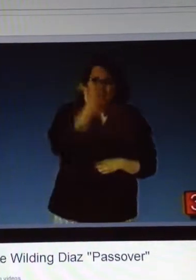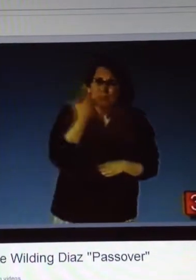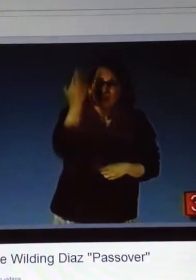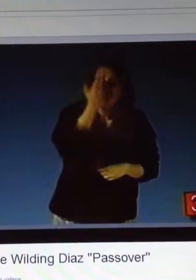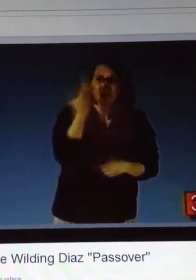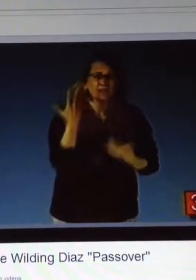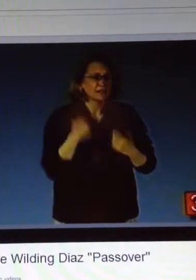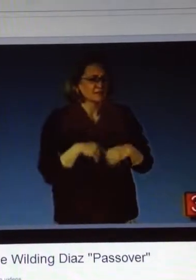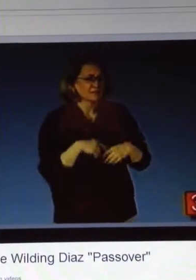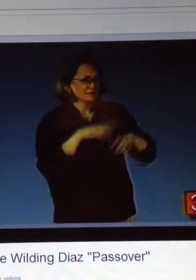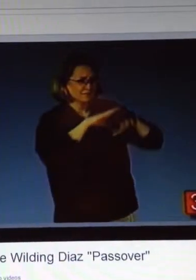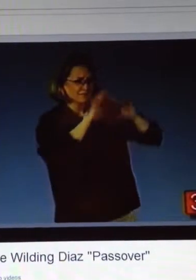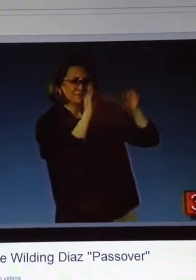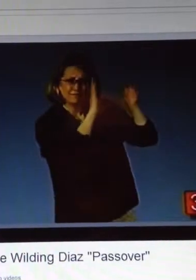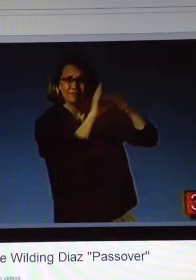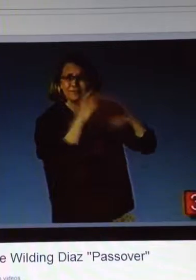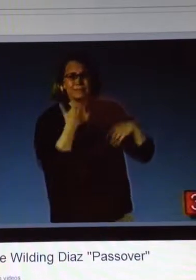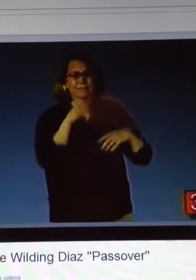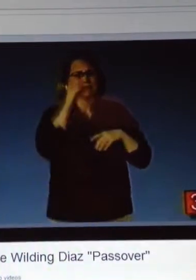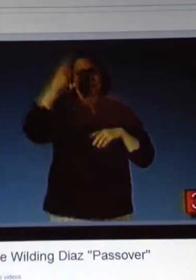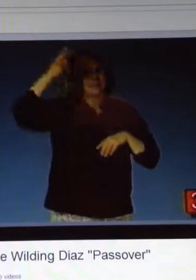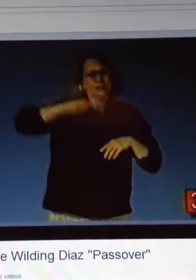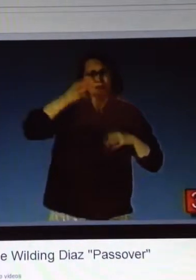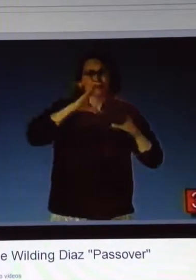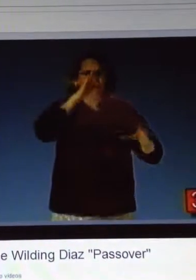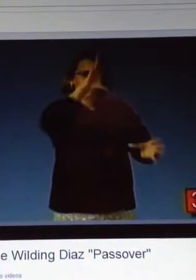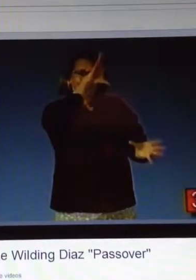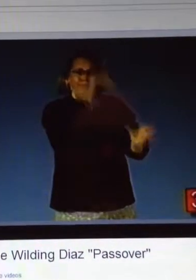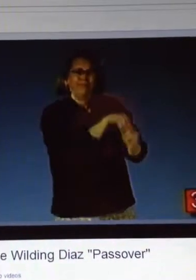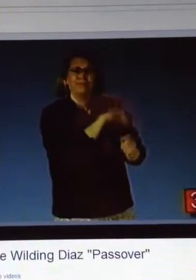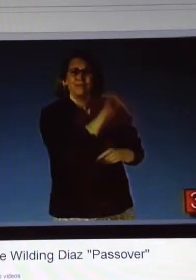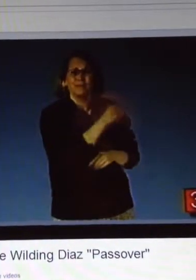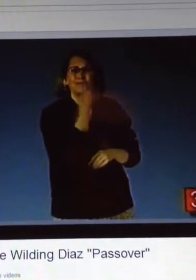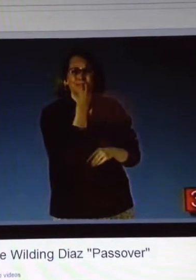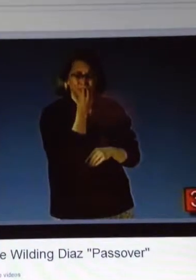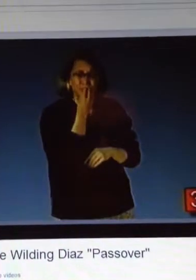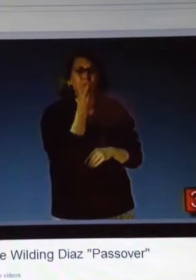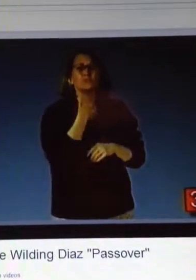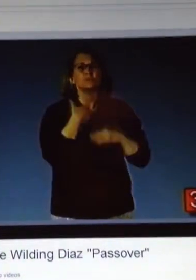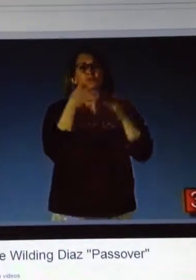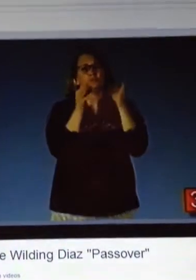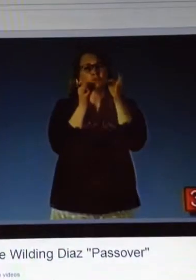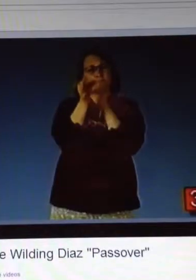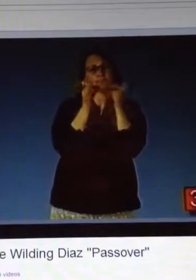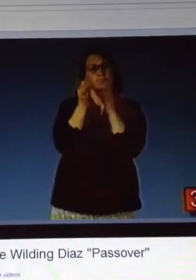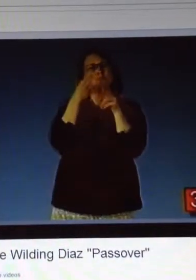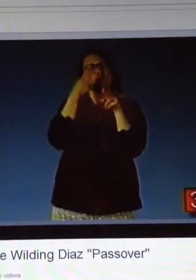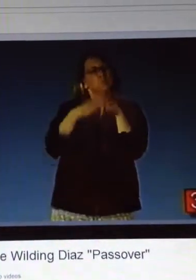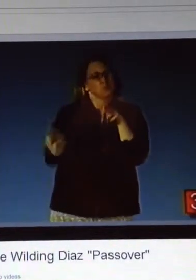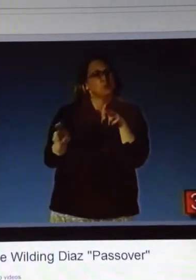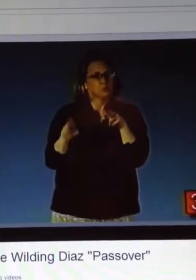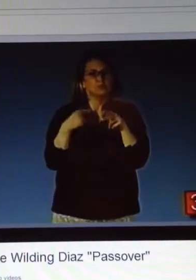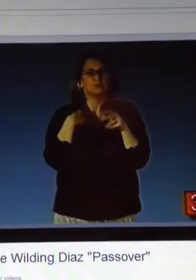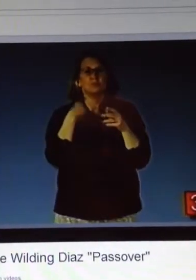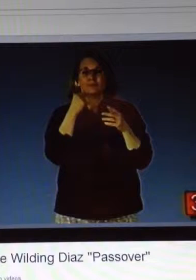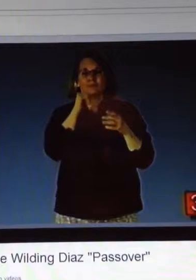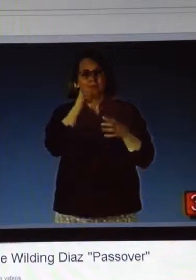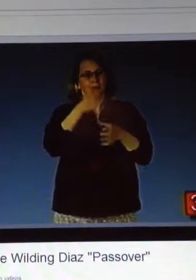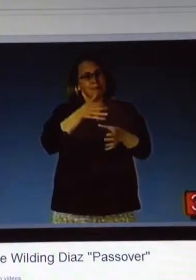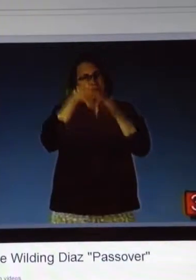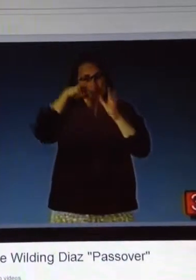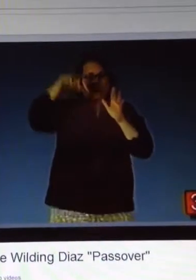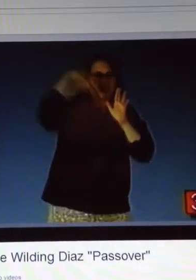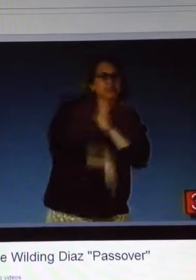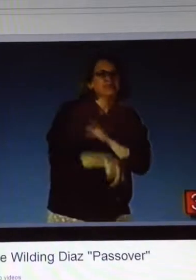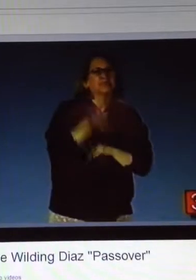There's a lot of symbolism and reasons why they do the things that they do for the Passover. There's so much history involved in the food that they eat, so I want to take a